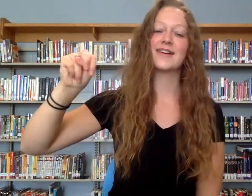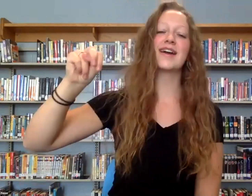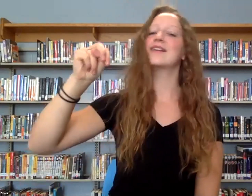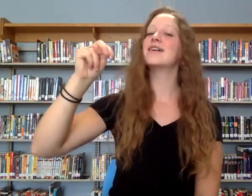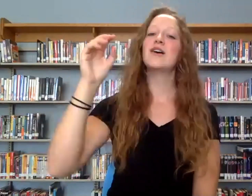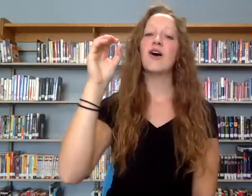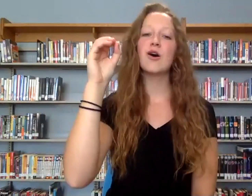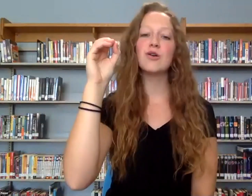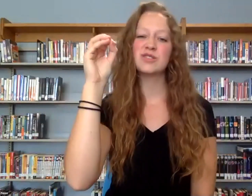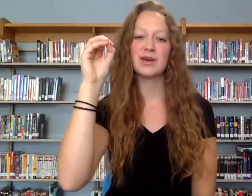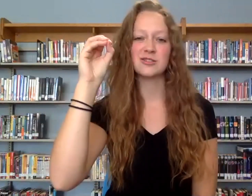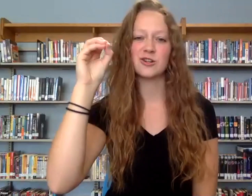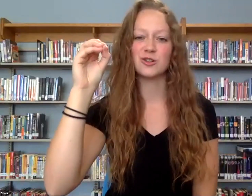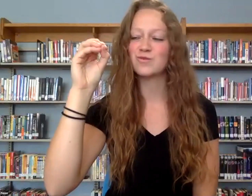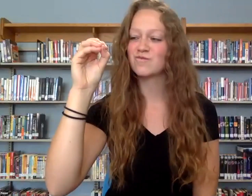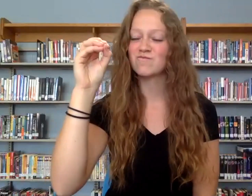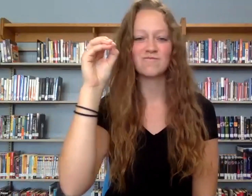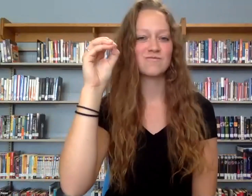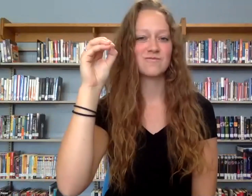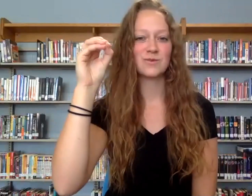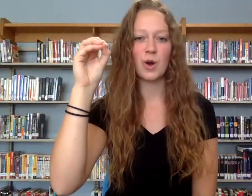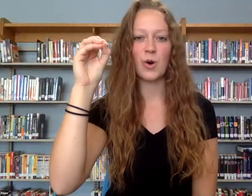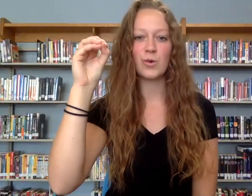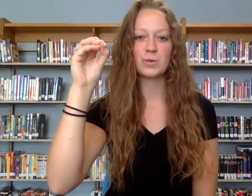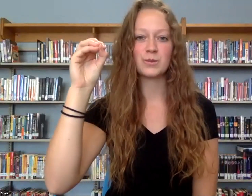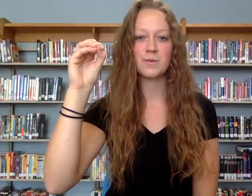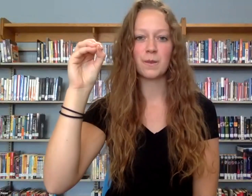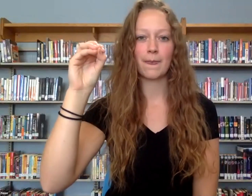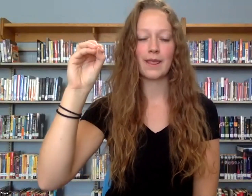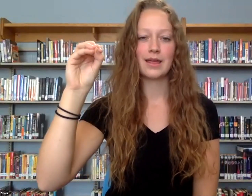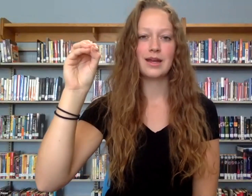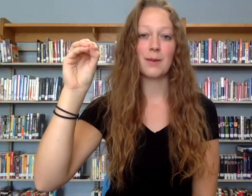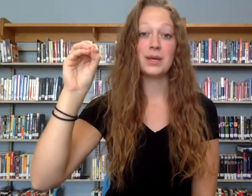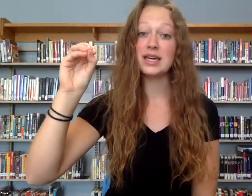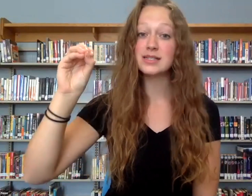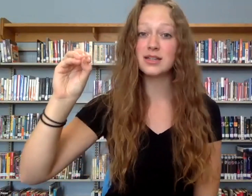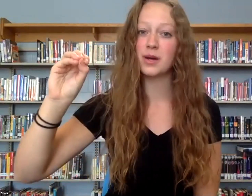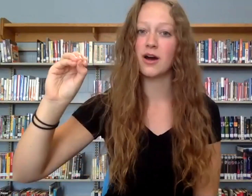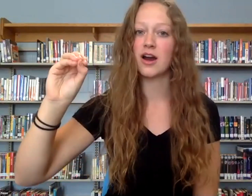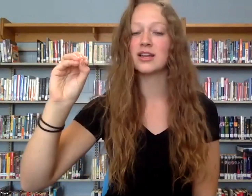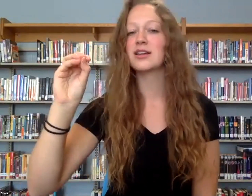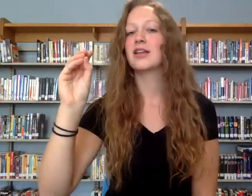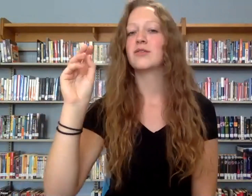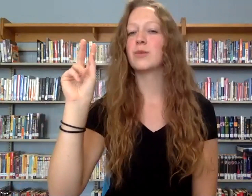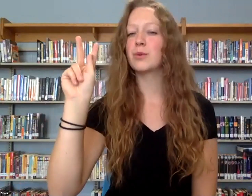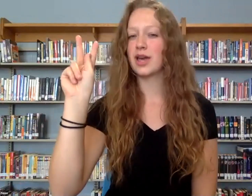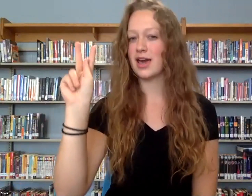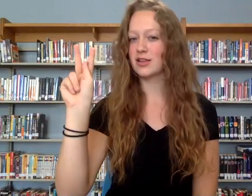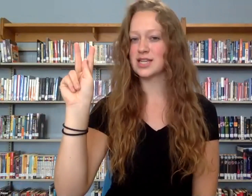right. O, let's make a circle. O. Now P is a little bit hard. Remember K looks like